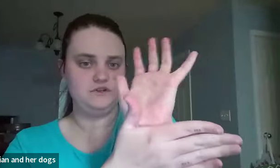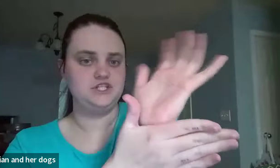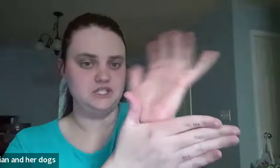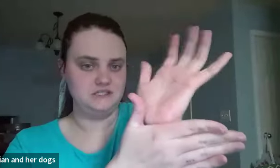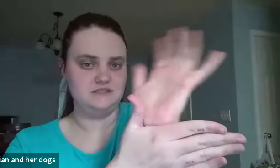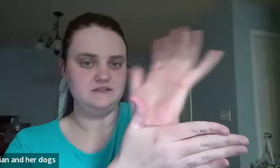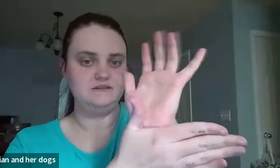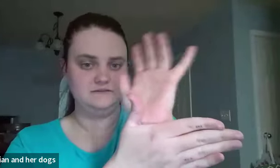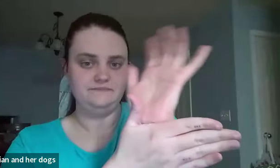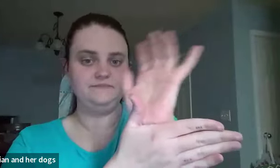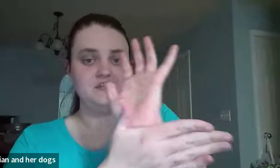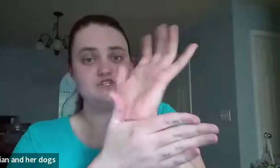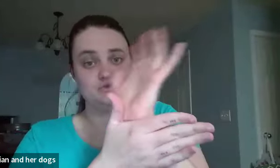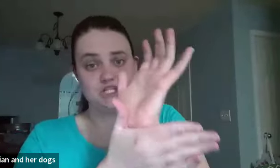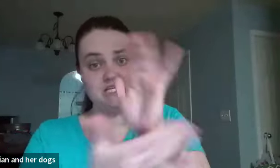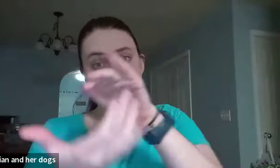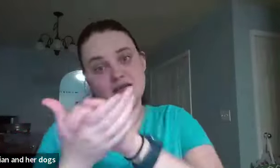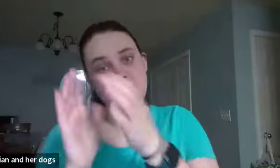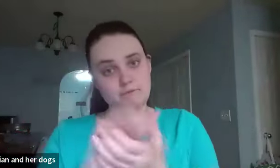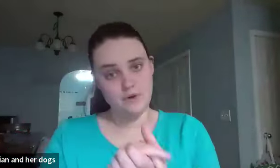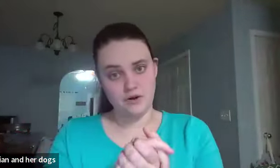forth. Cheese. So cheeseburger.